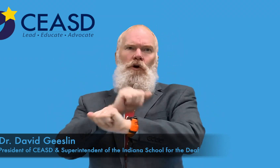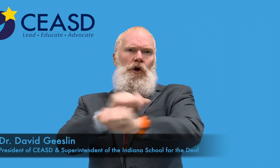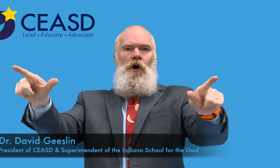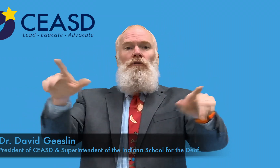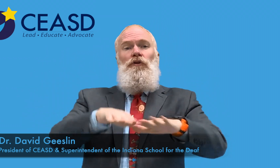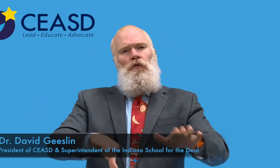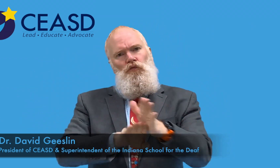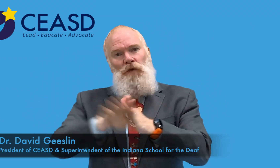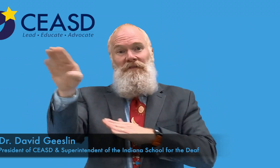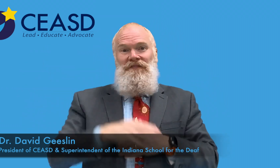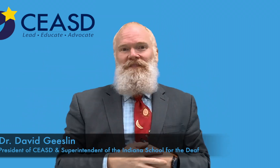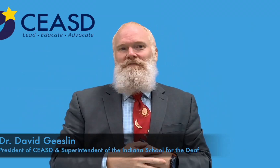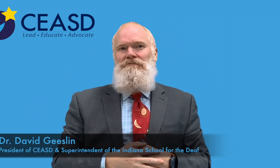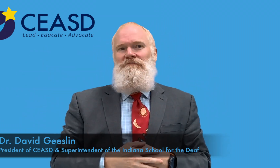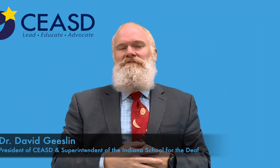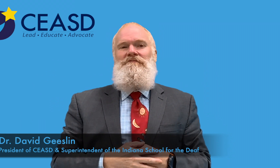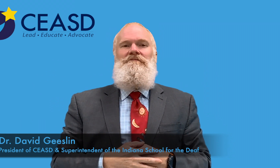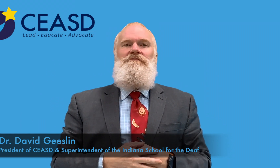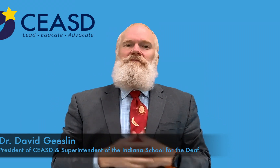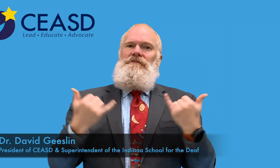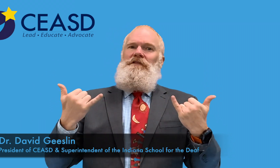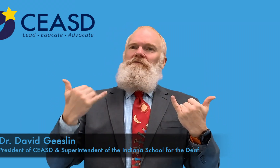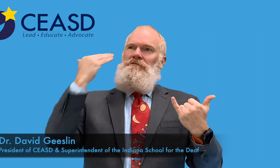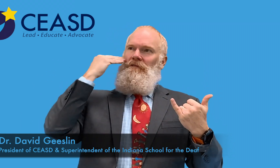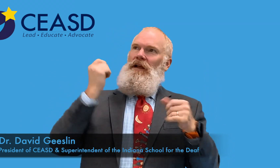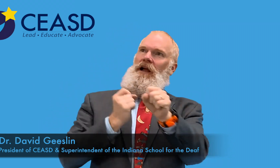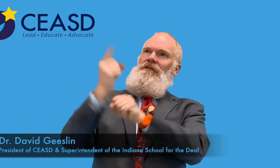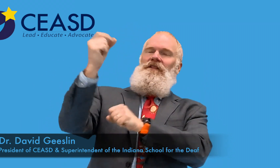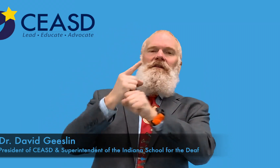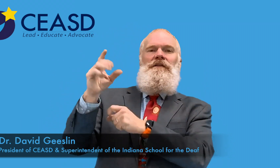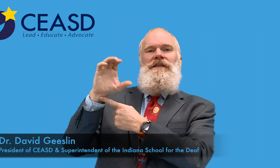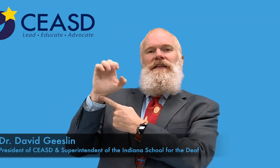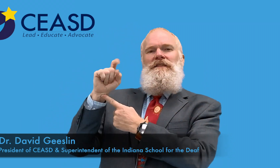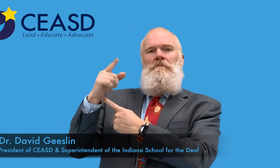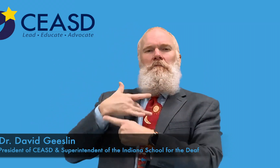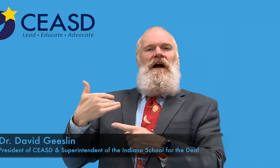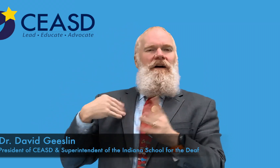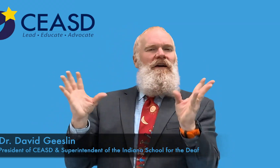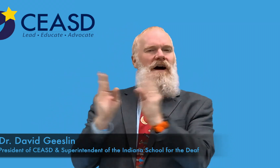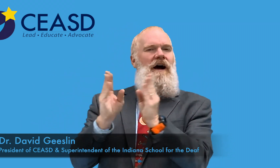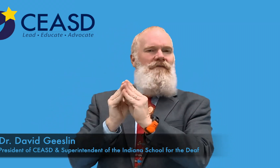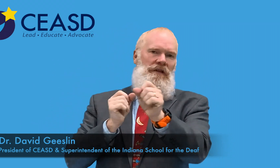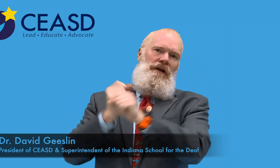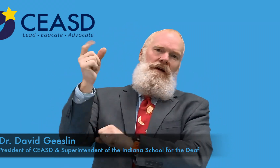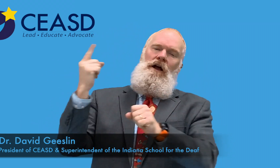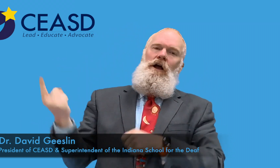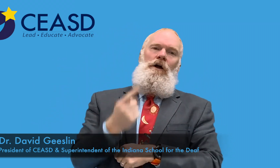providing resources in order that these children can thrive. CEASD holds an annual conference, usually in April and